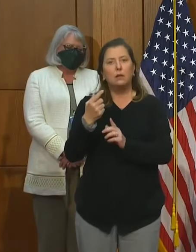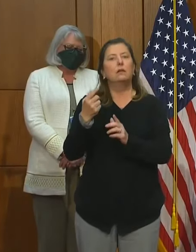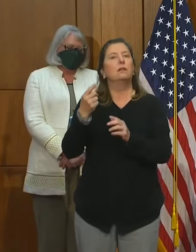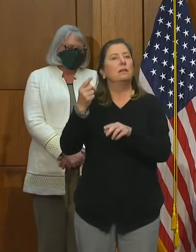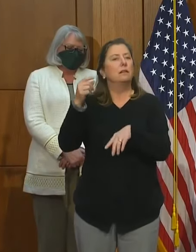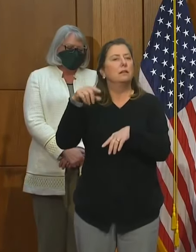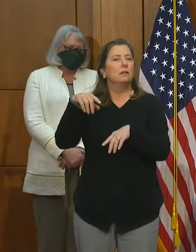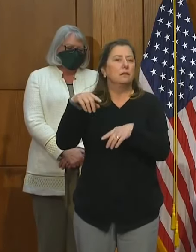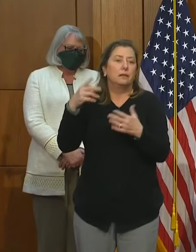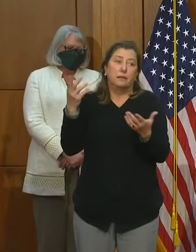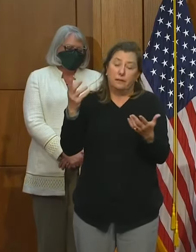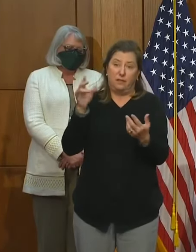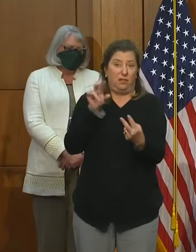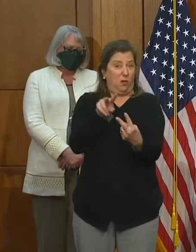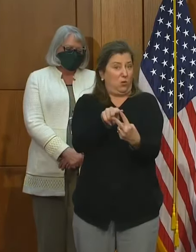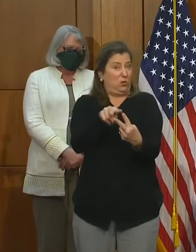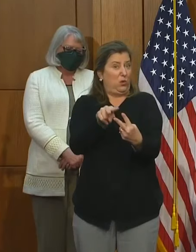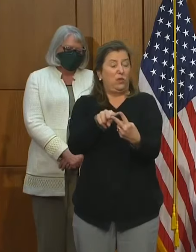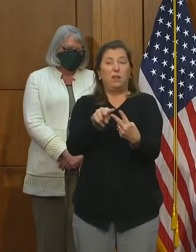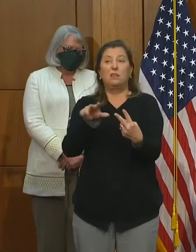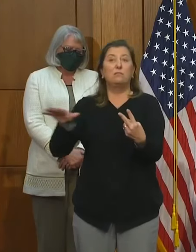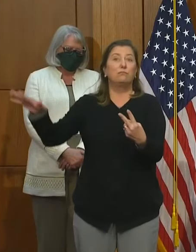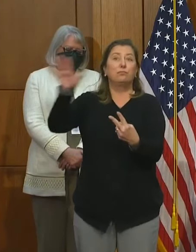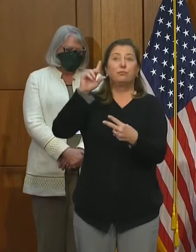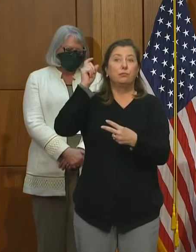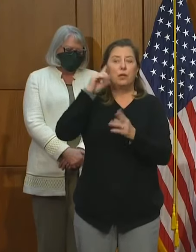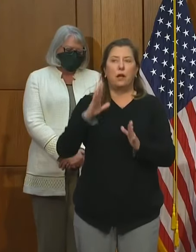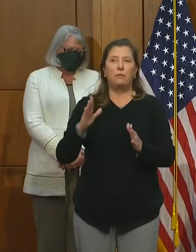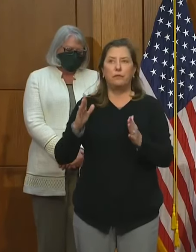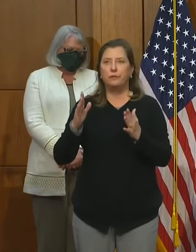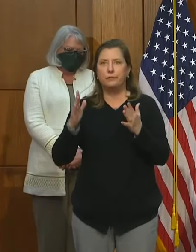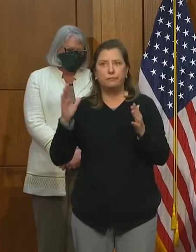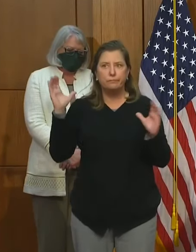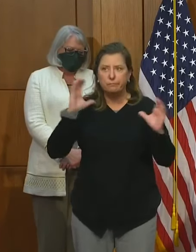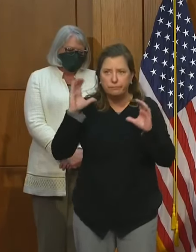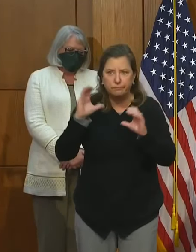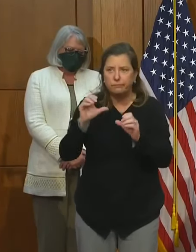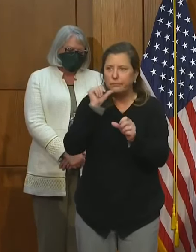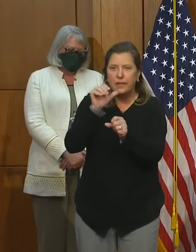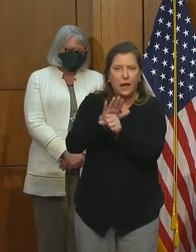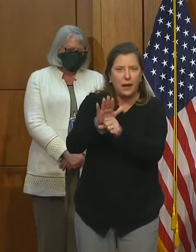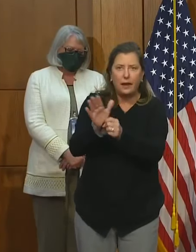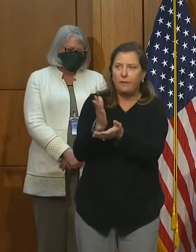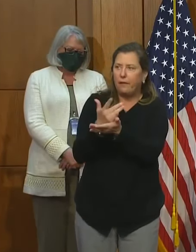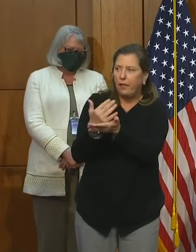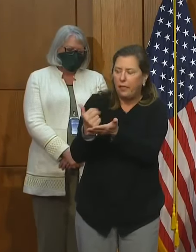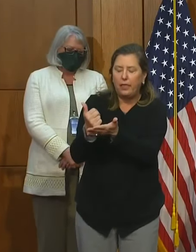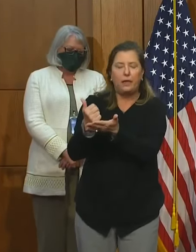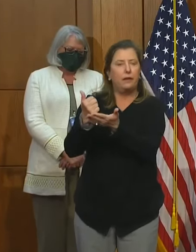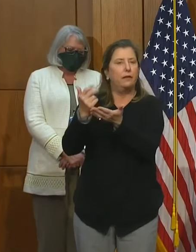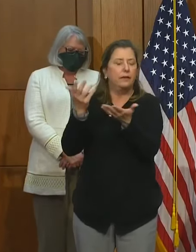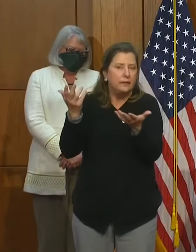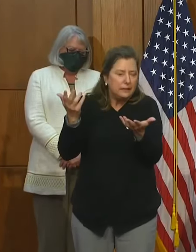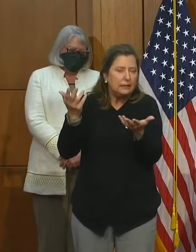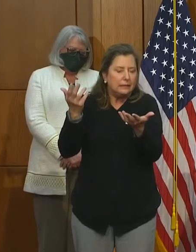really been having short supply and competing for. There's been not a whole lot of guidance coming from